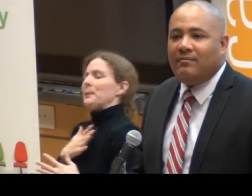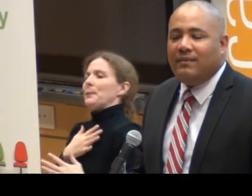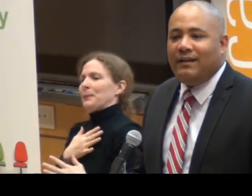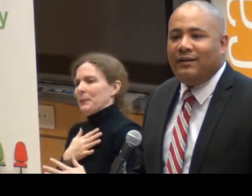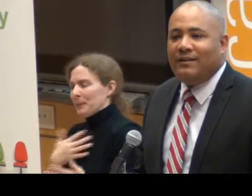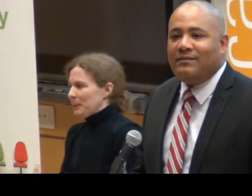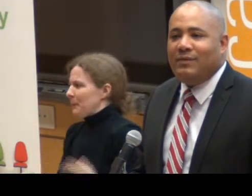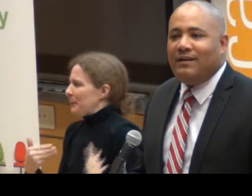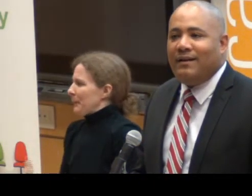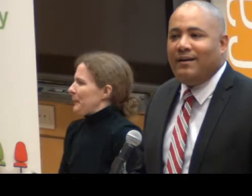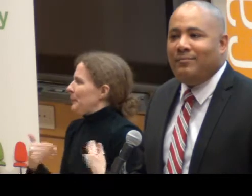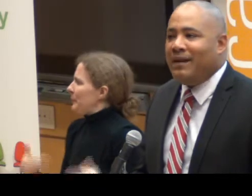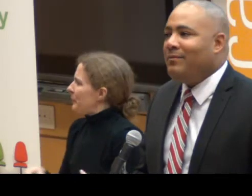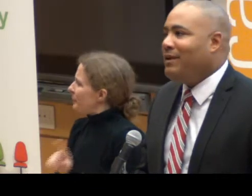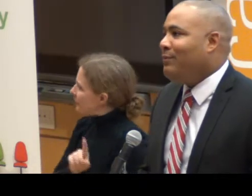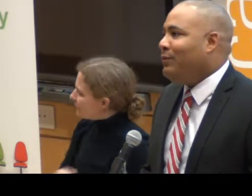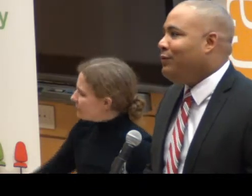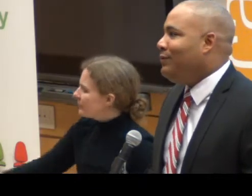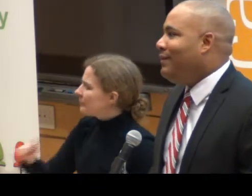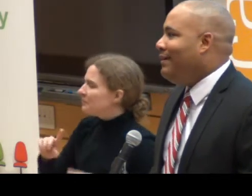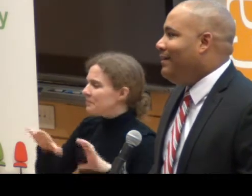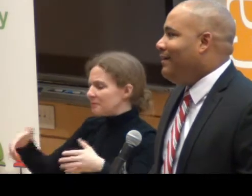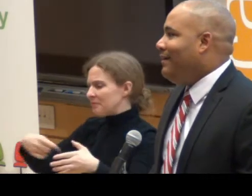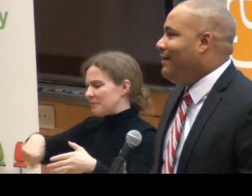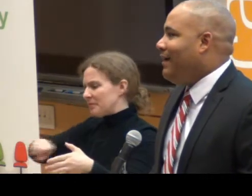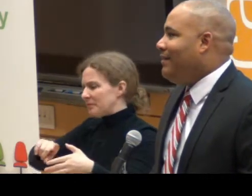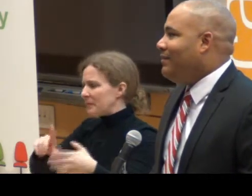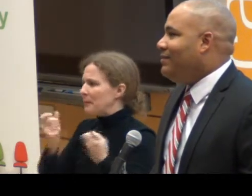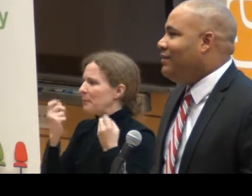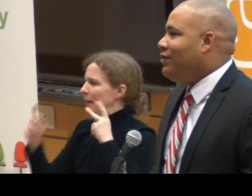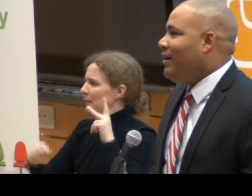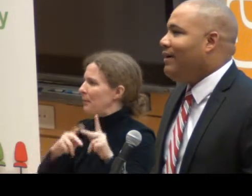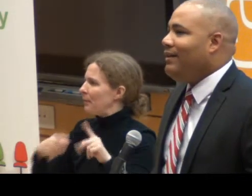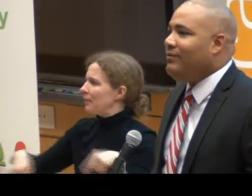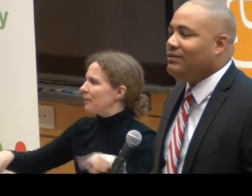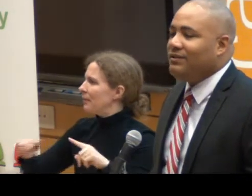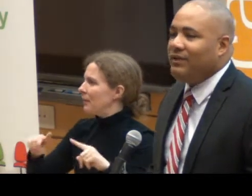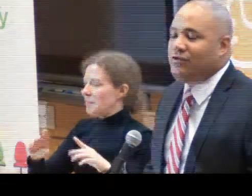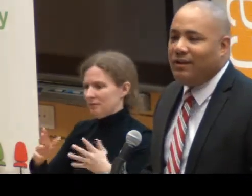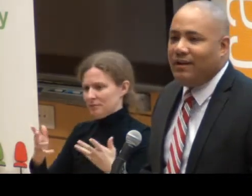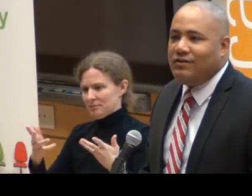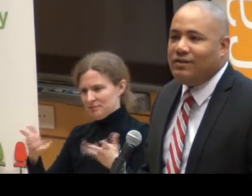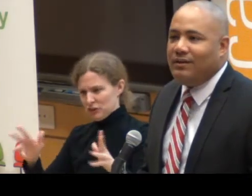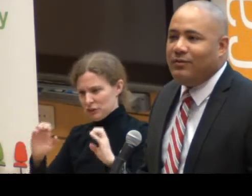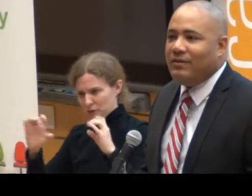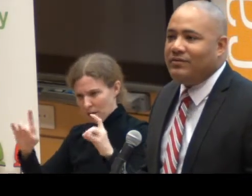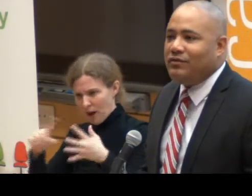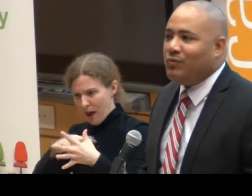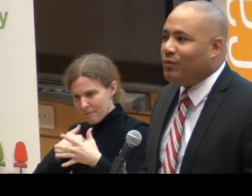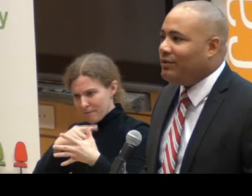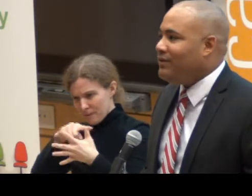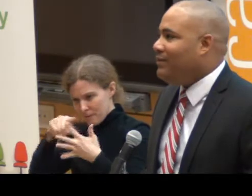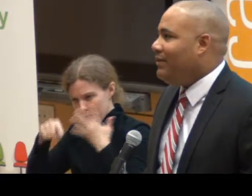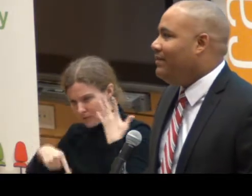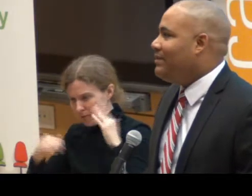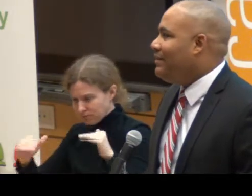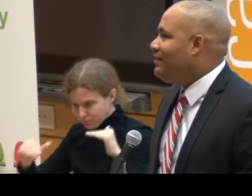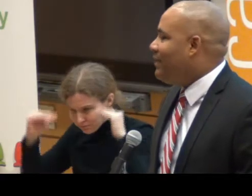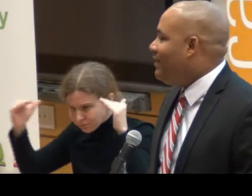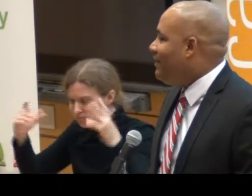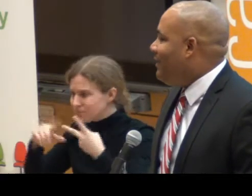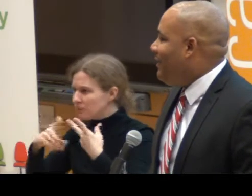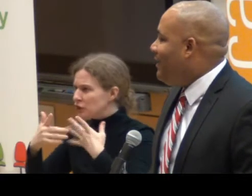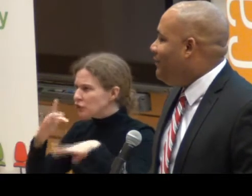experience. You get to meet many people who have such high levels of education, who have such world